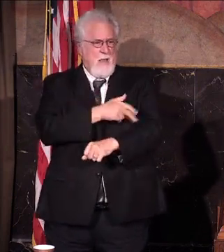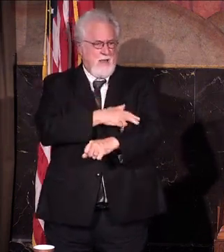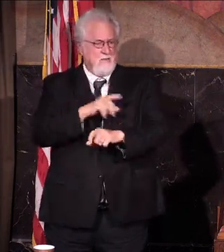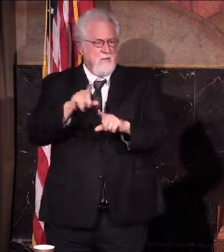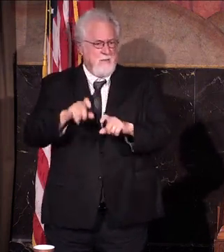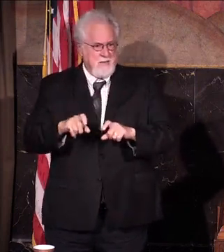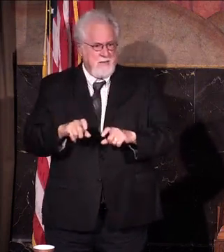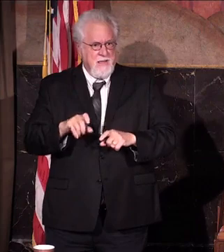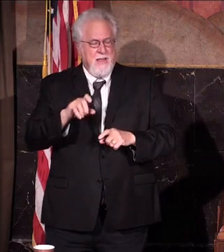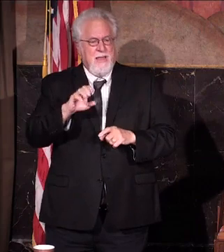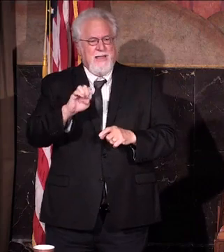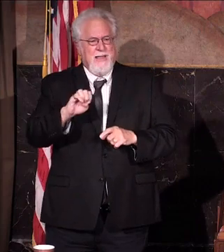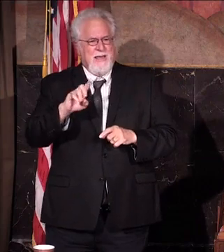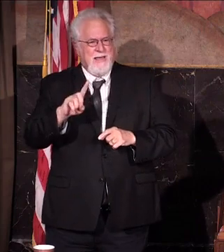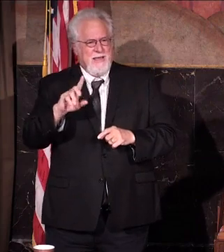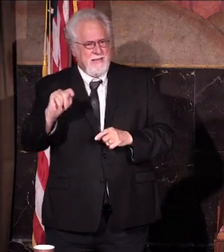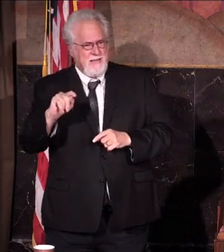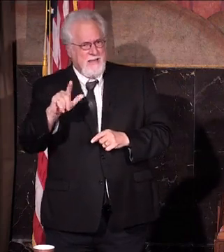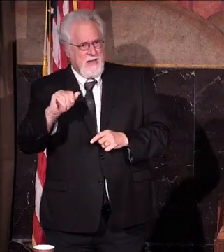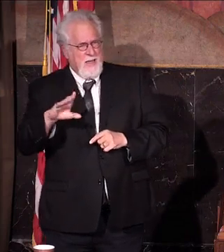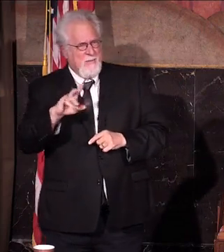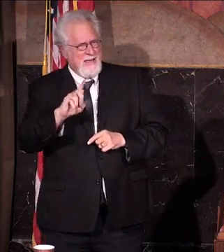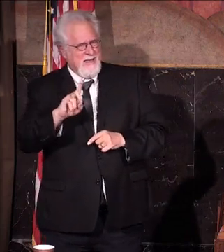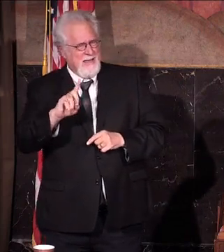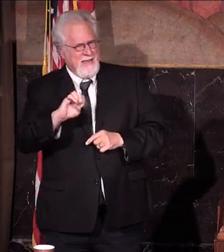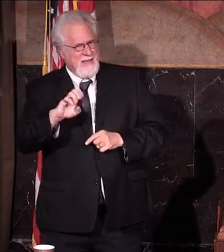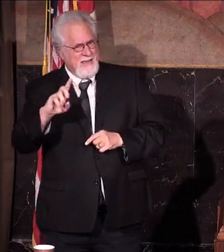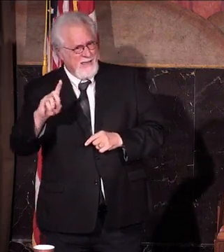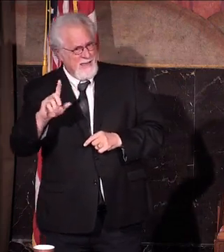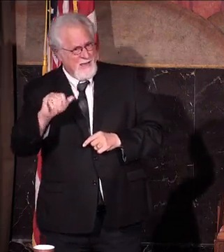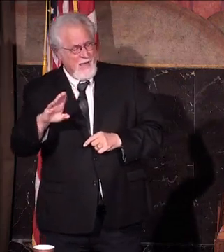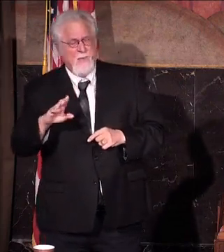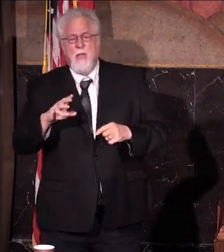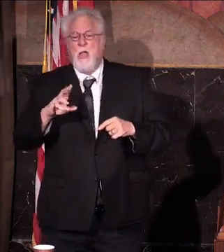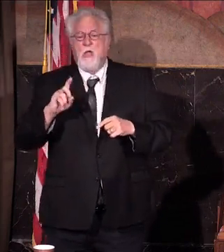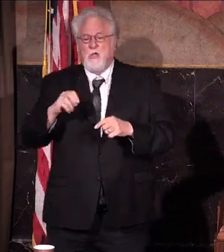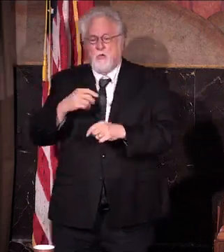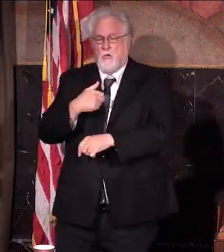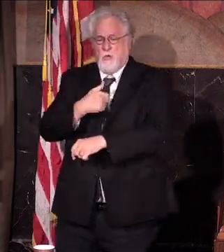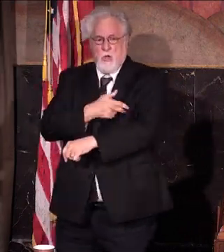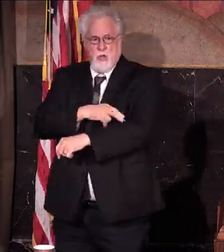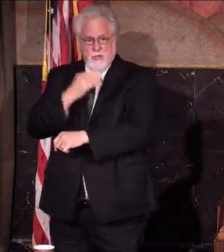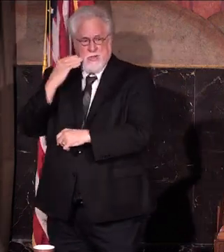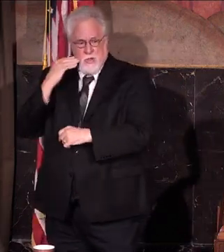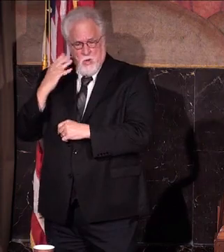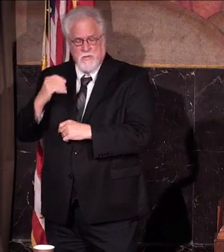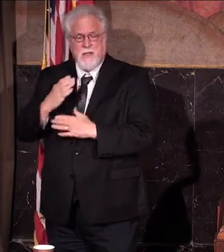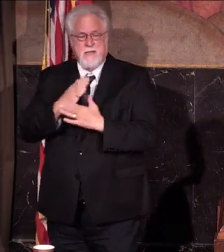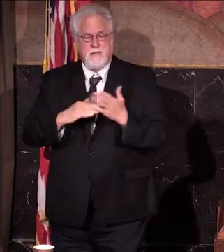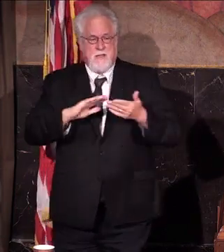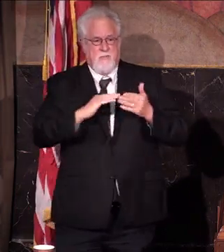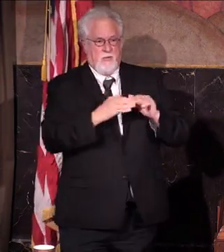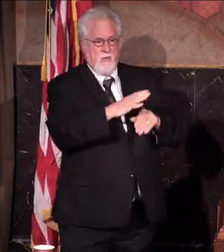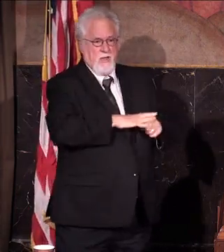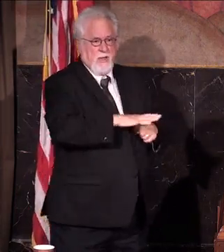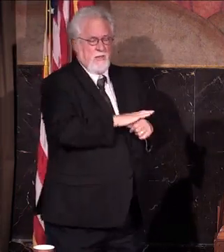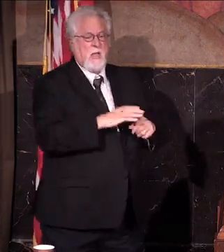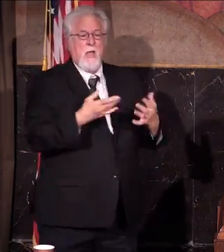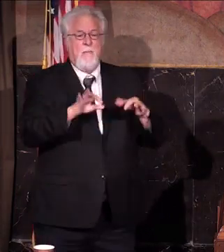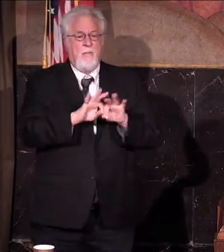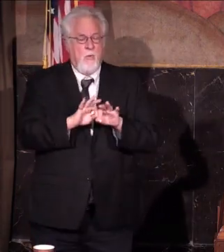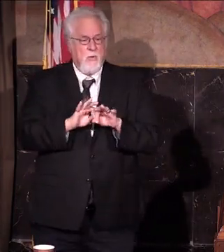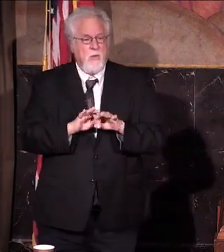The EVT lab has been doing mainly testing in the nursing homes and some community testing. What's important about